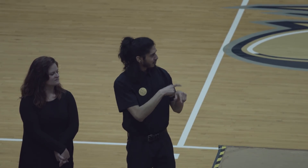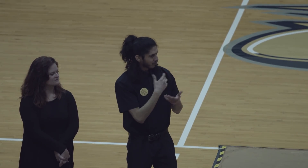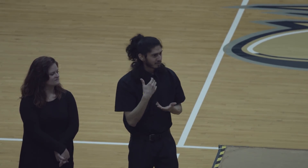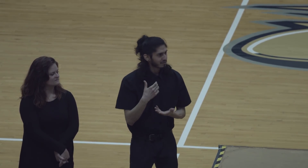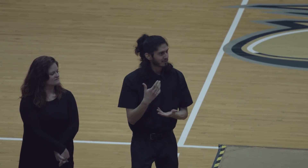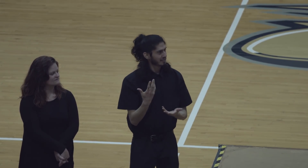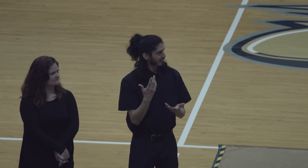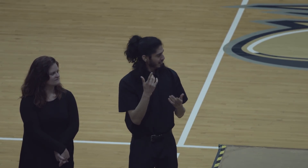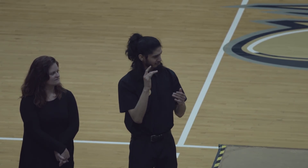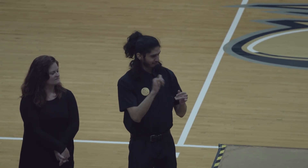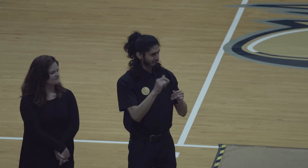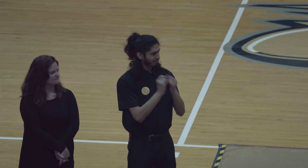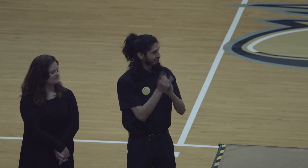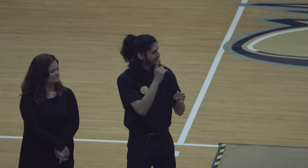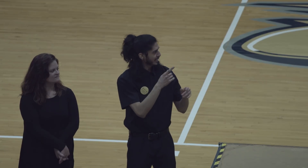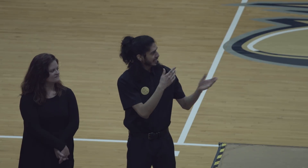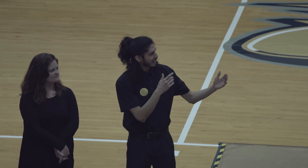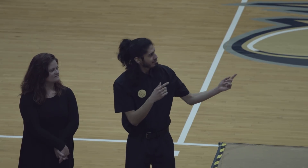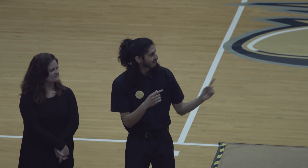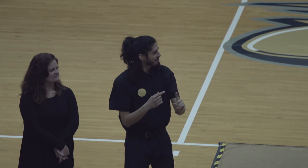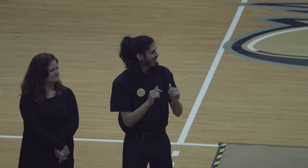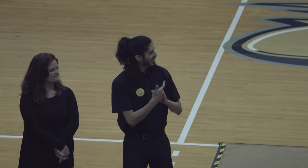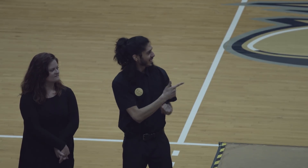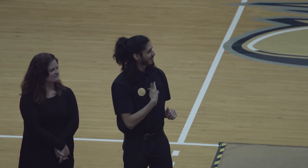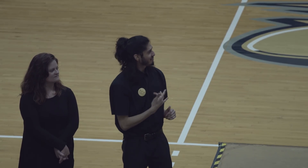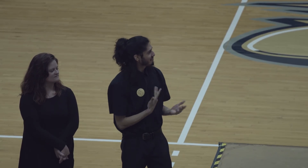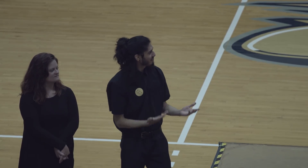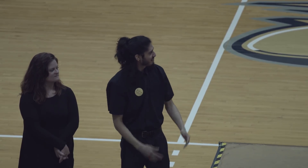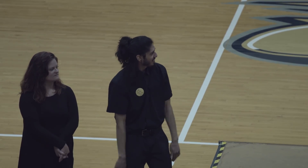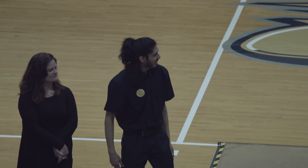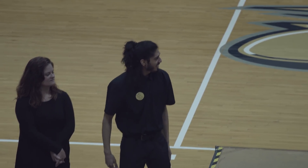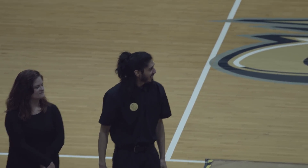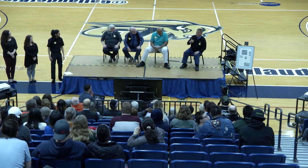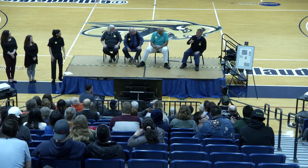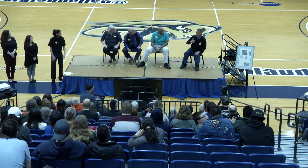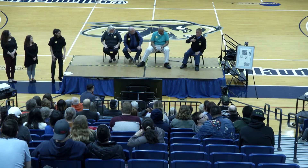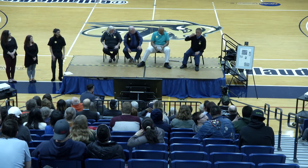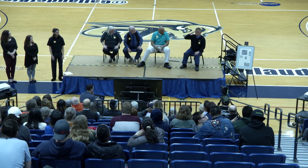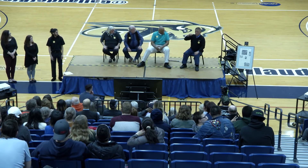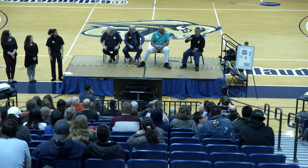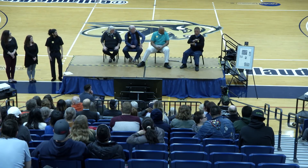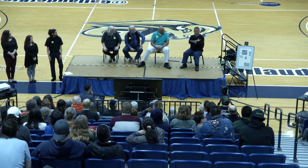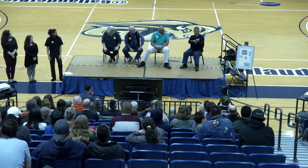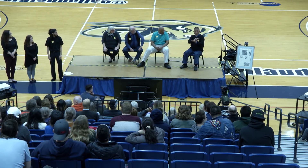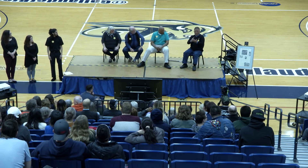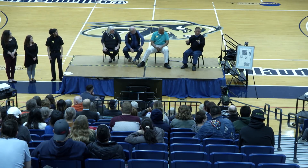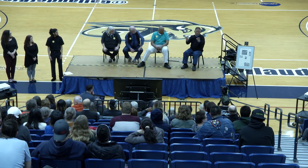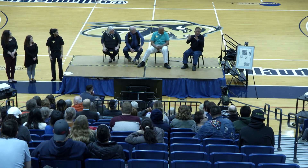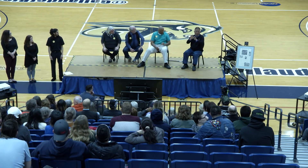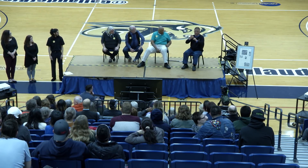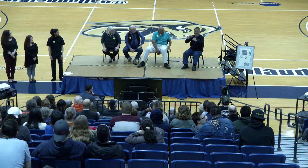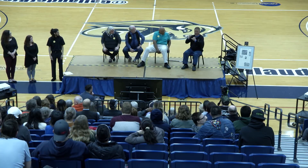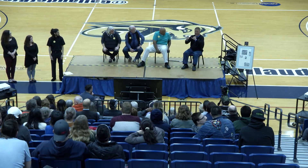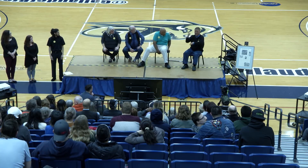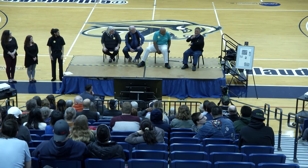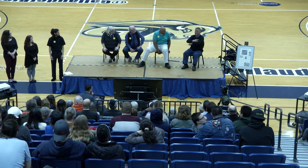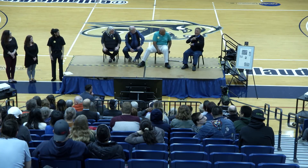How did you feel with the fact that you only had about 10 to 15 film rolls? Well, that whole